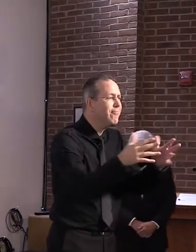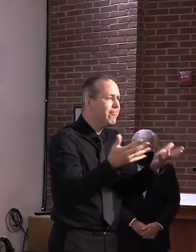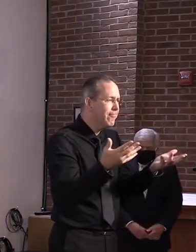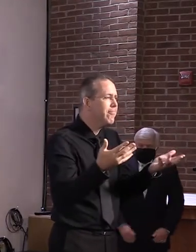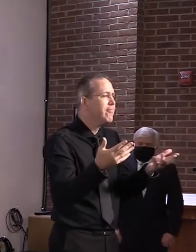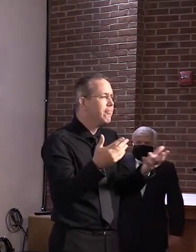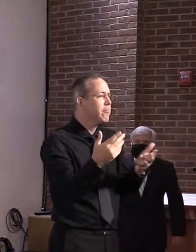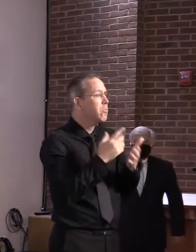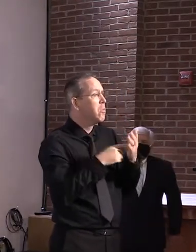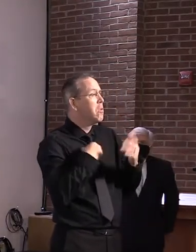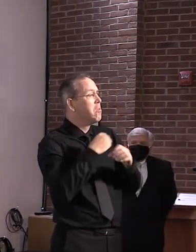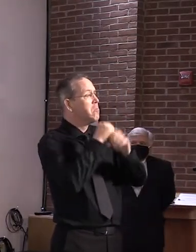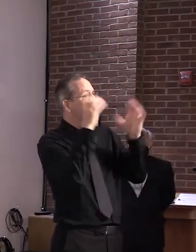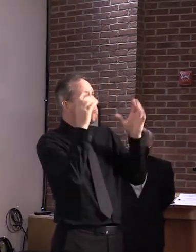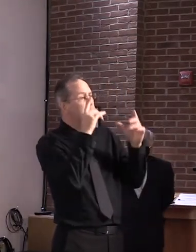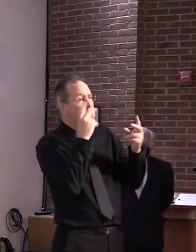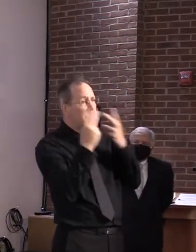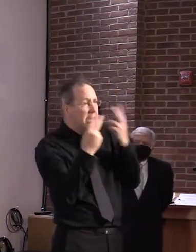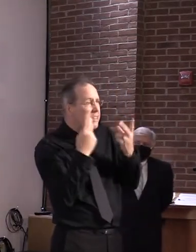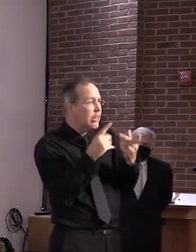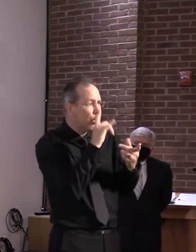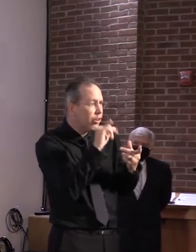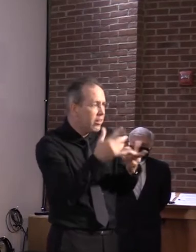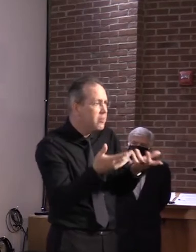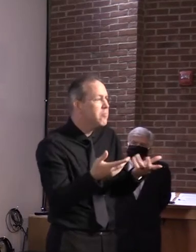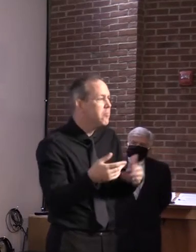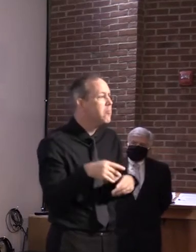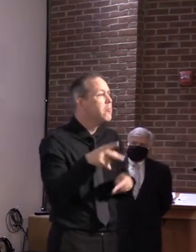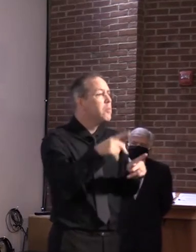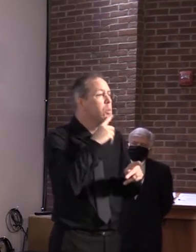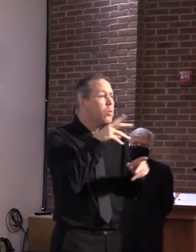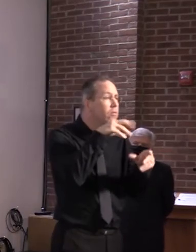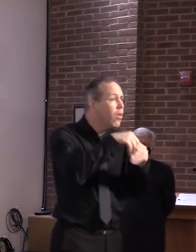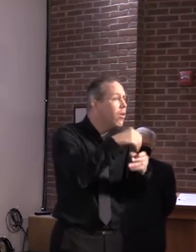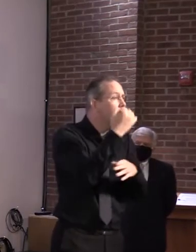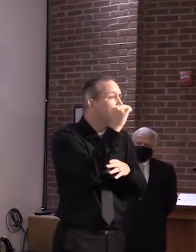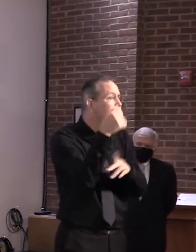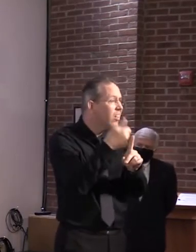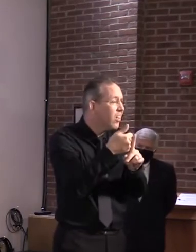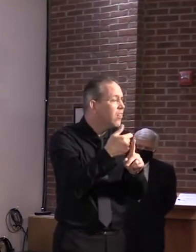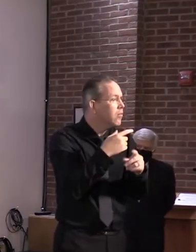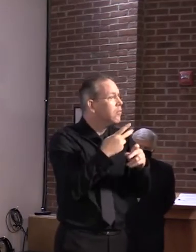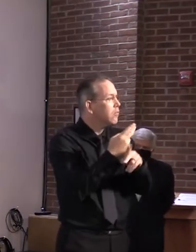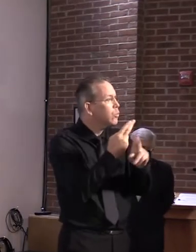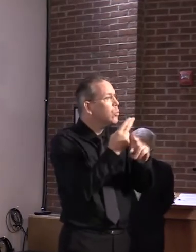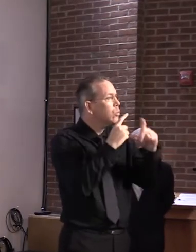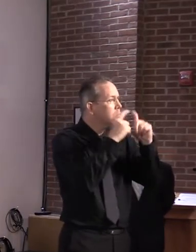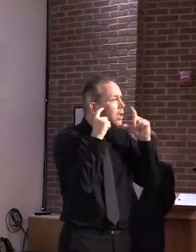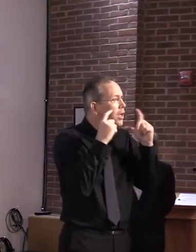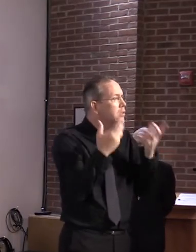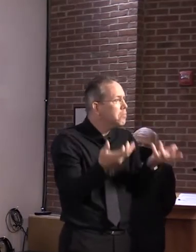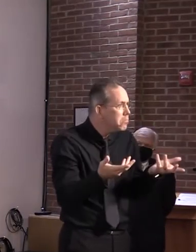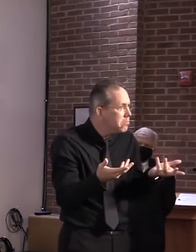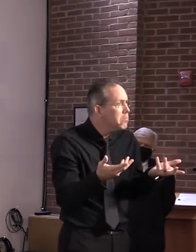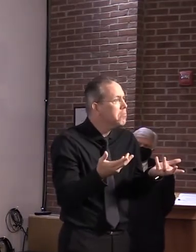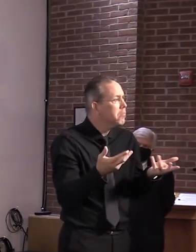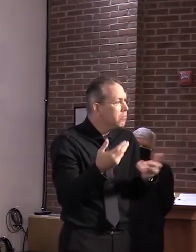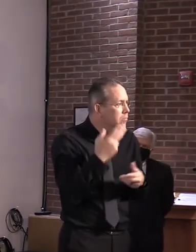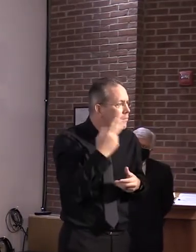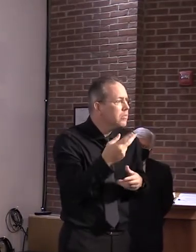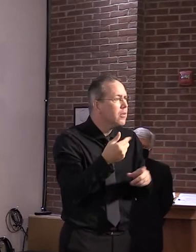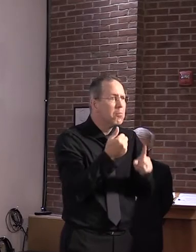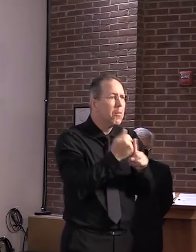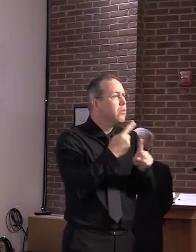happened, they tend to be people who are actually wearing facial coverings to a high degree, and they are